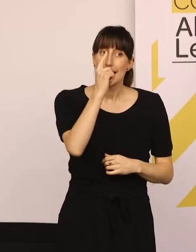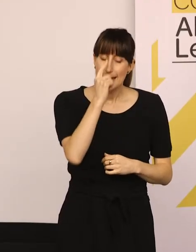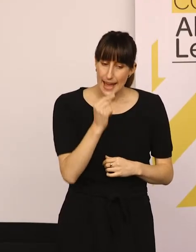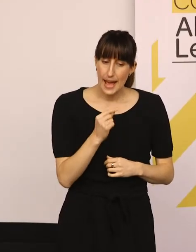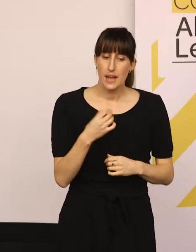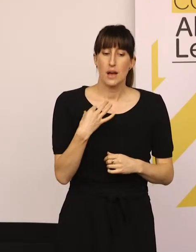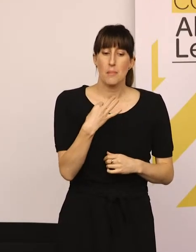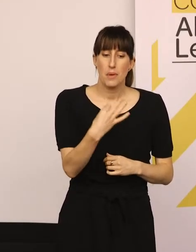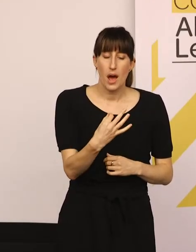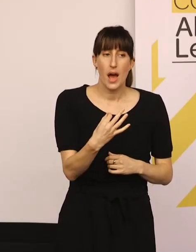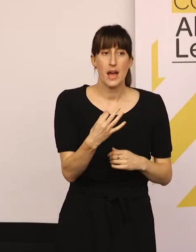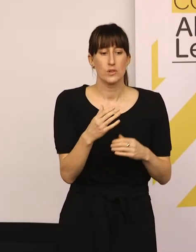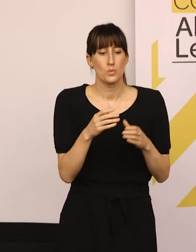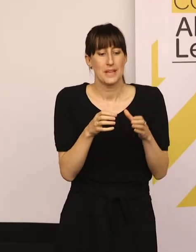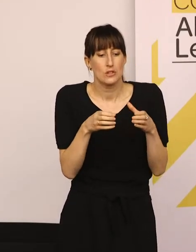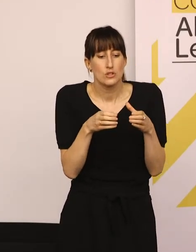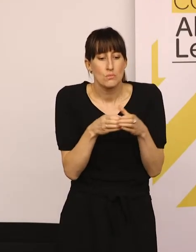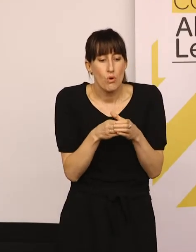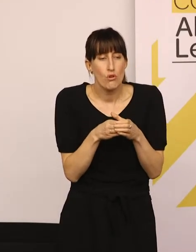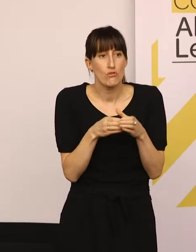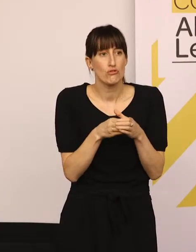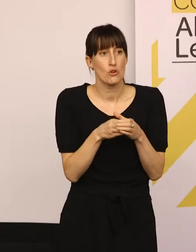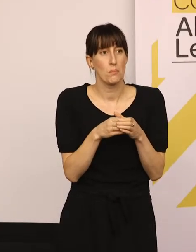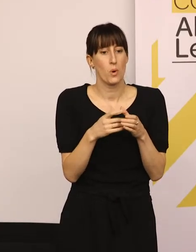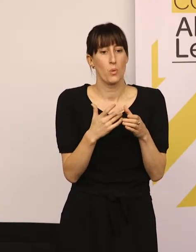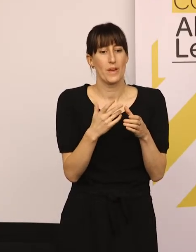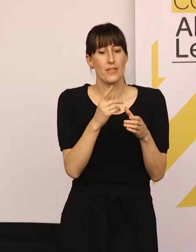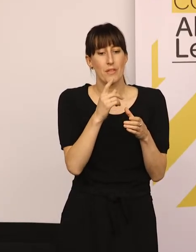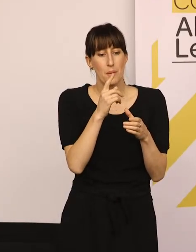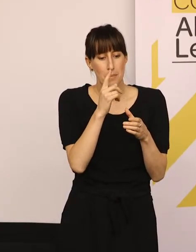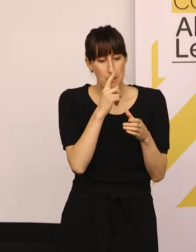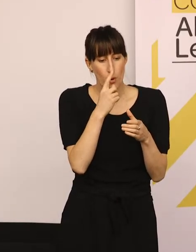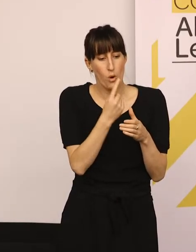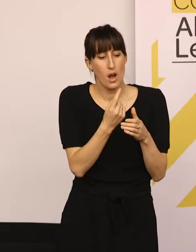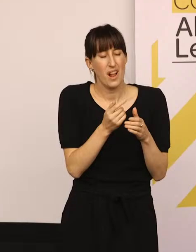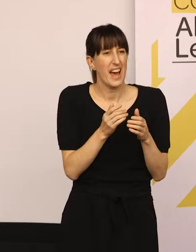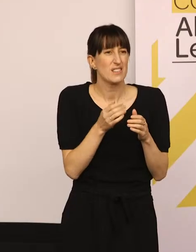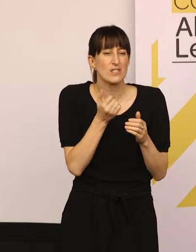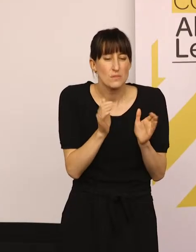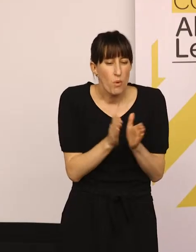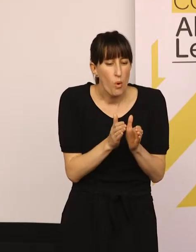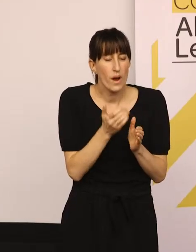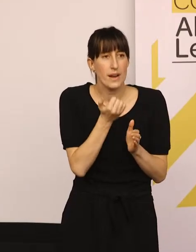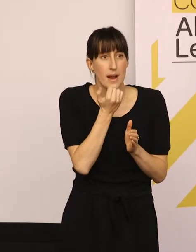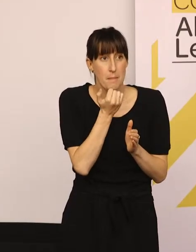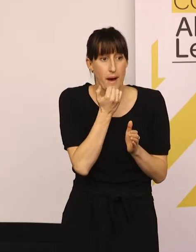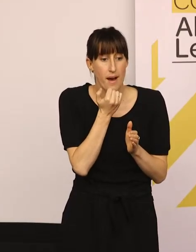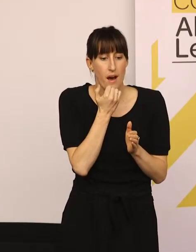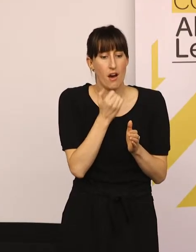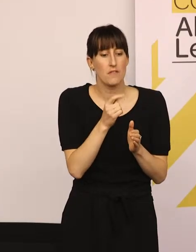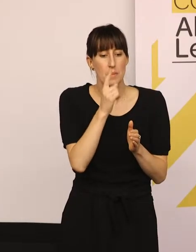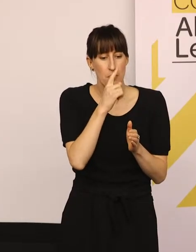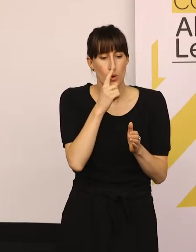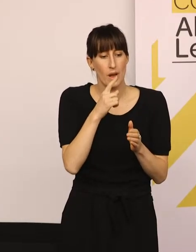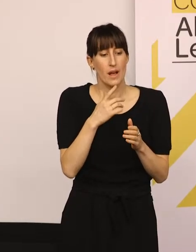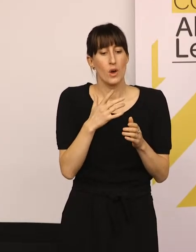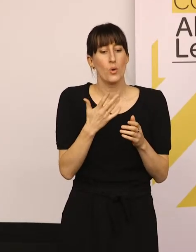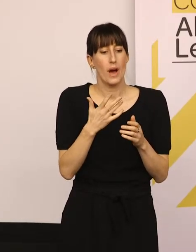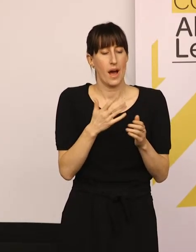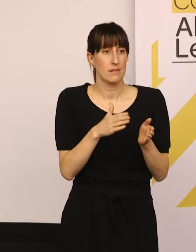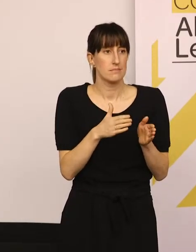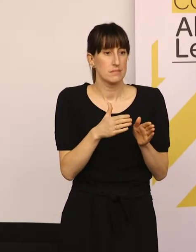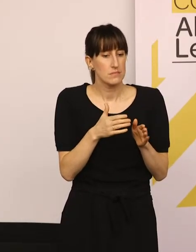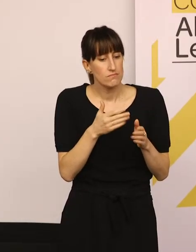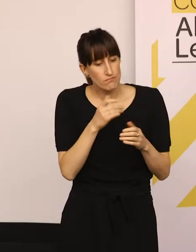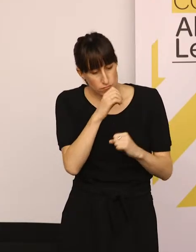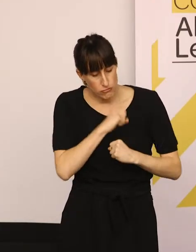ones before or after a funeral or tangihanga, but not to attend the actual event. And I should say